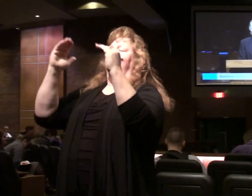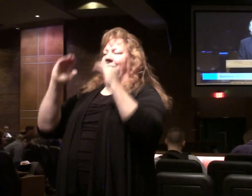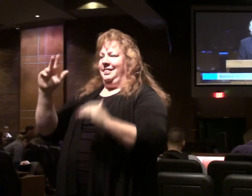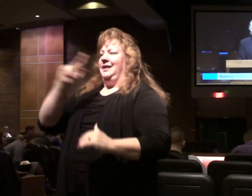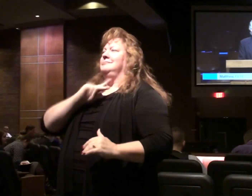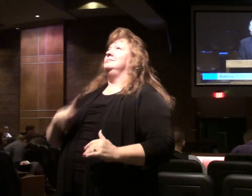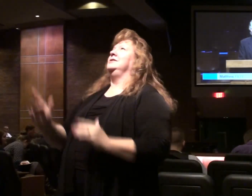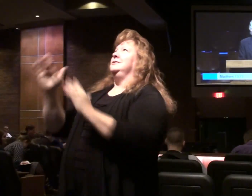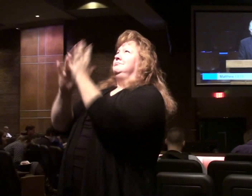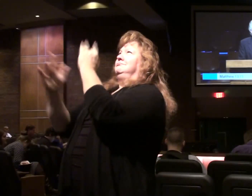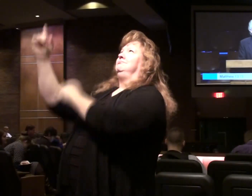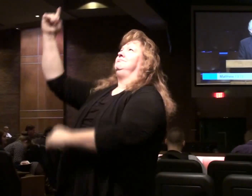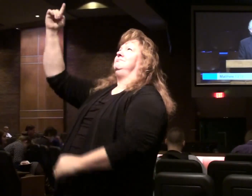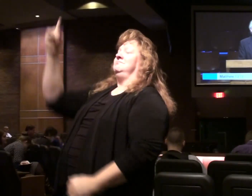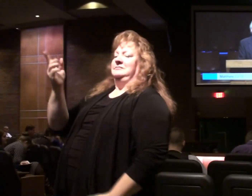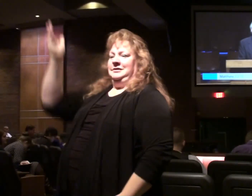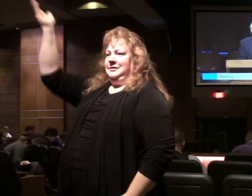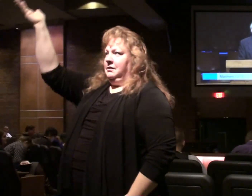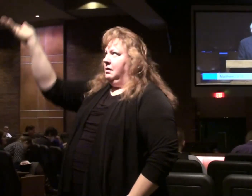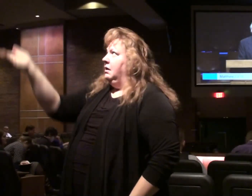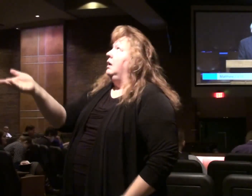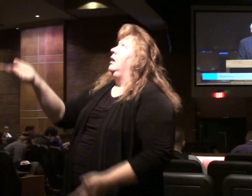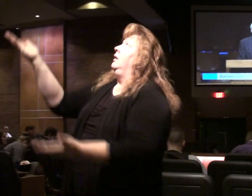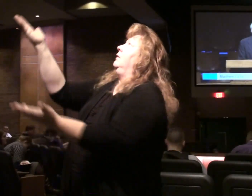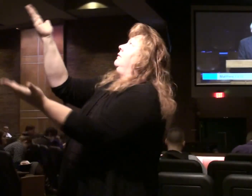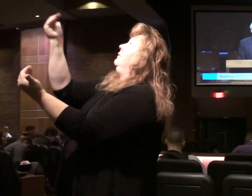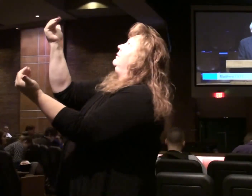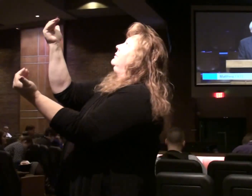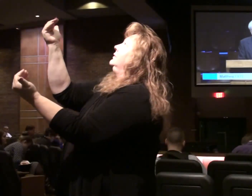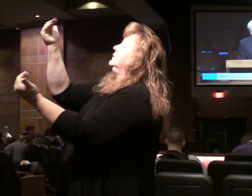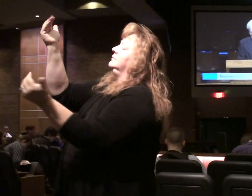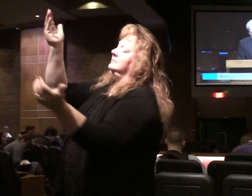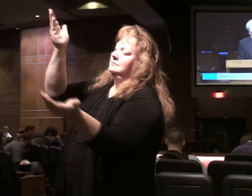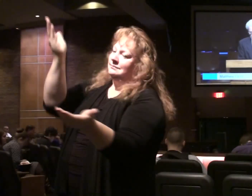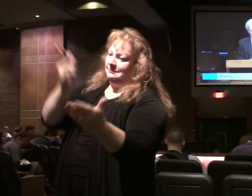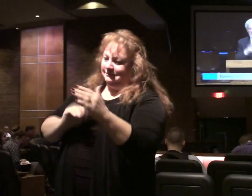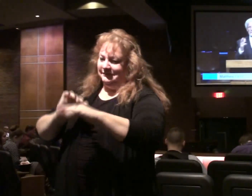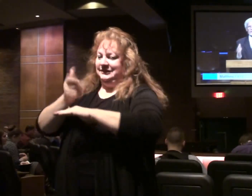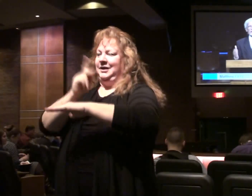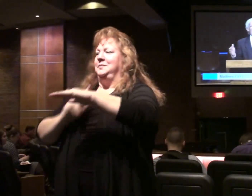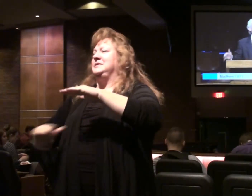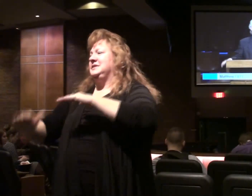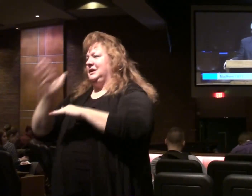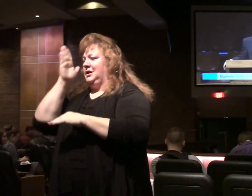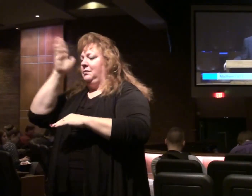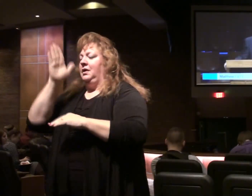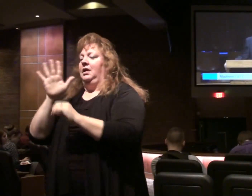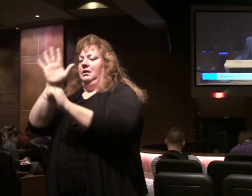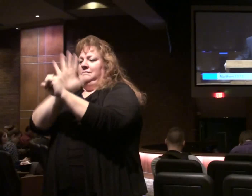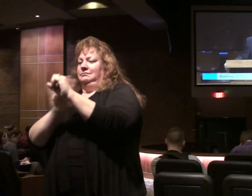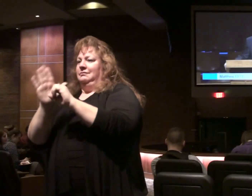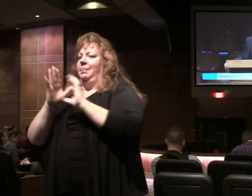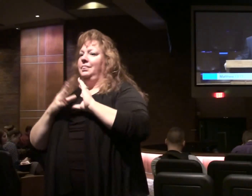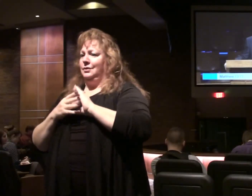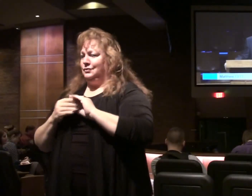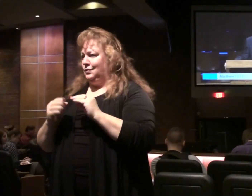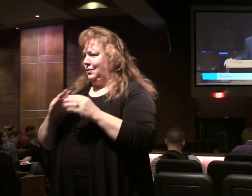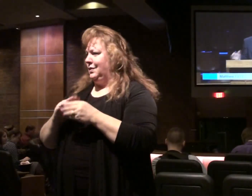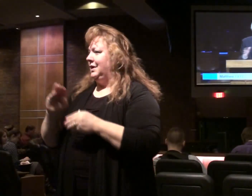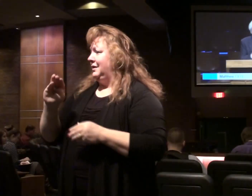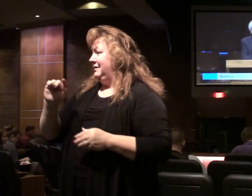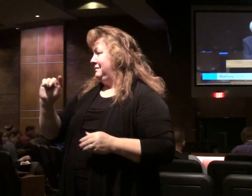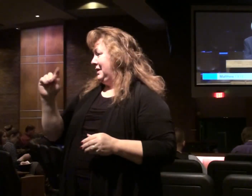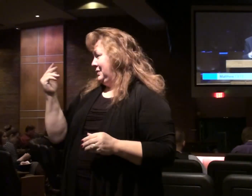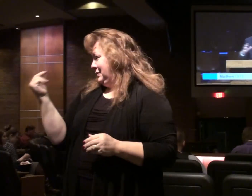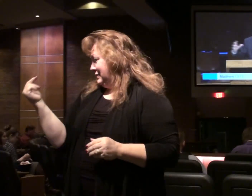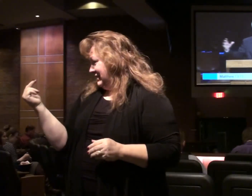Messiah welcomed by the nation and returned for his kingdom. This is the context of the parables of Matthew